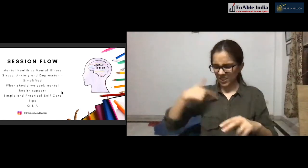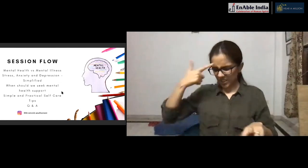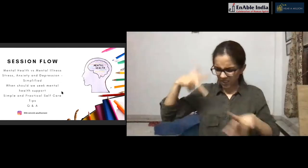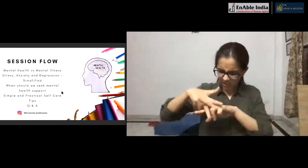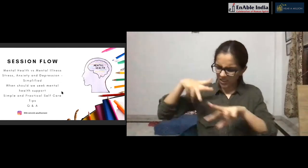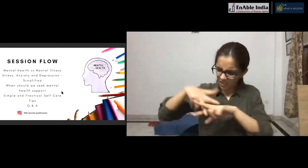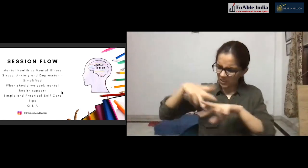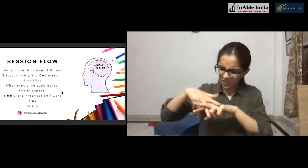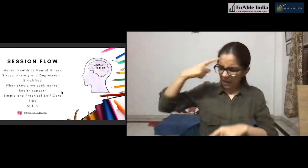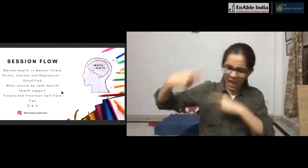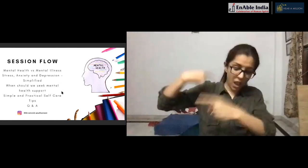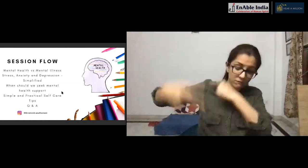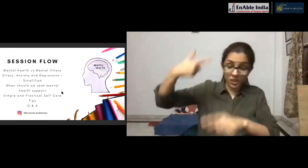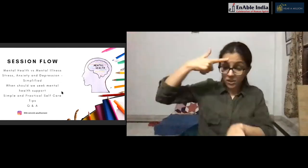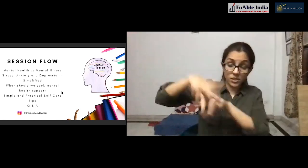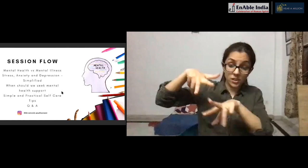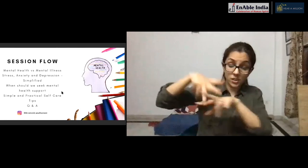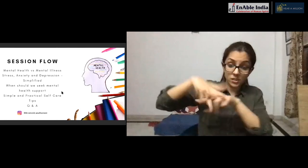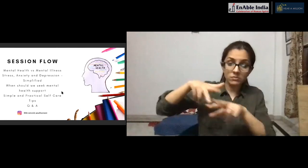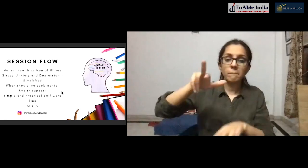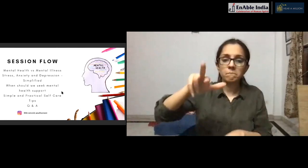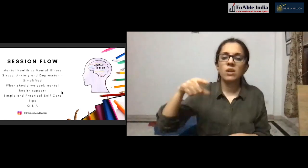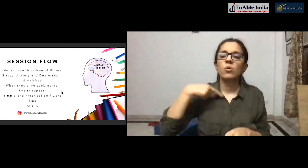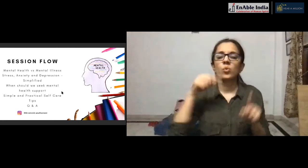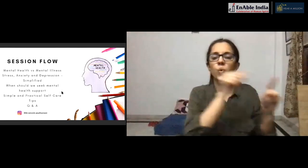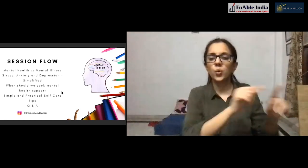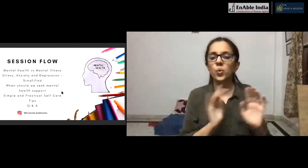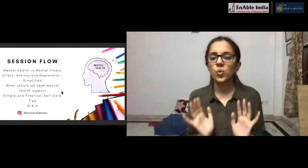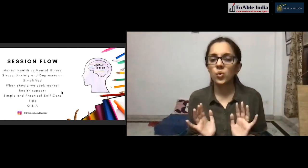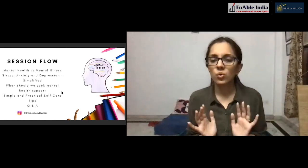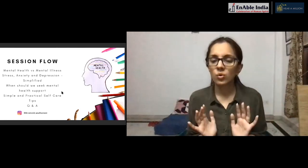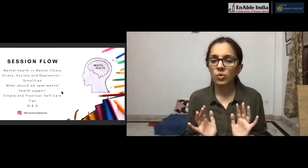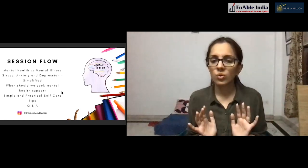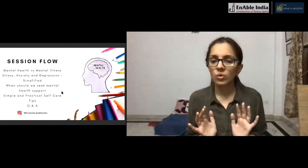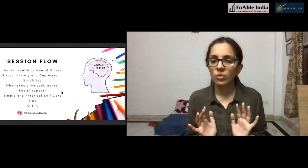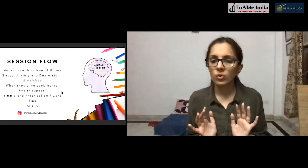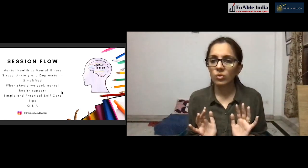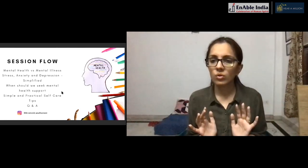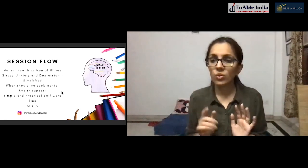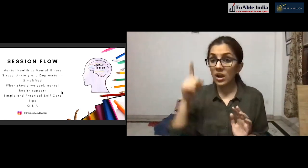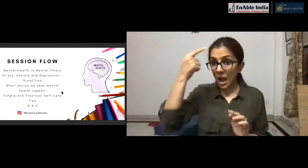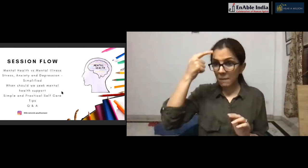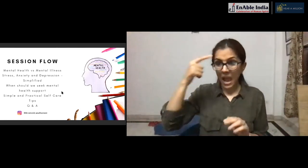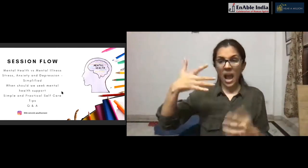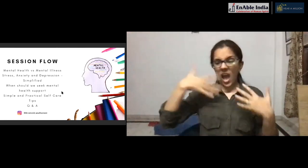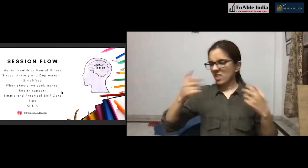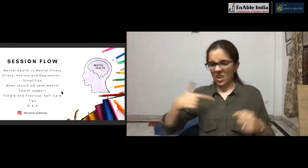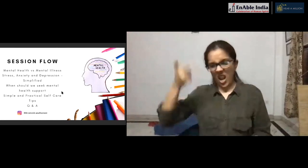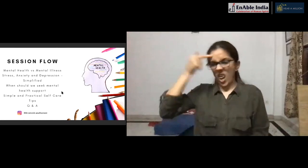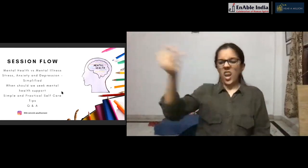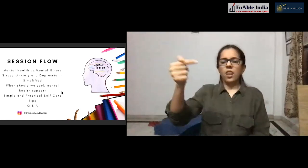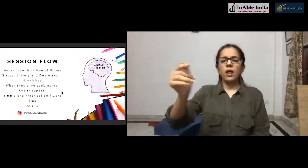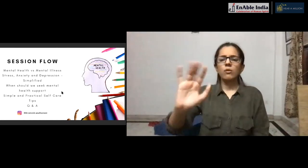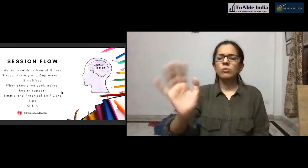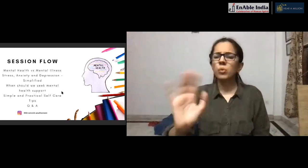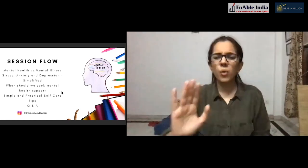for days, you you are mentally ill. And when I say mentally ill, it's not a negative term. When you get feverish